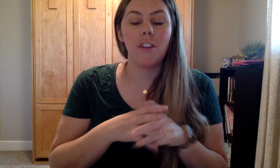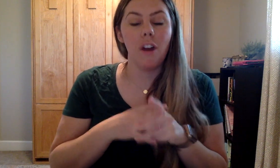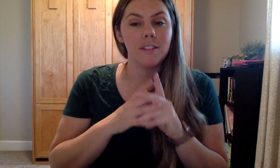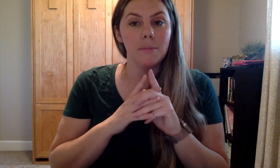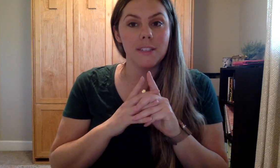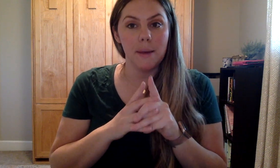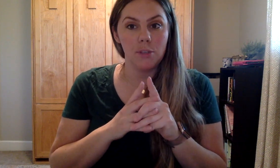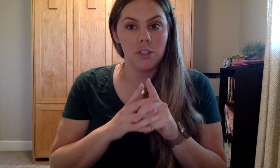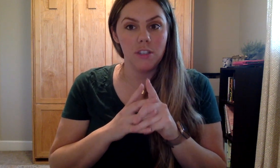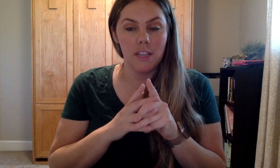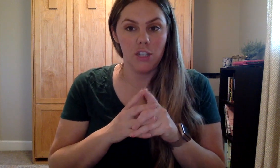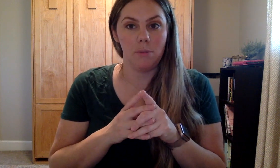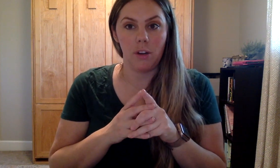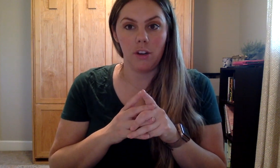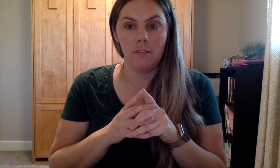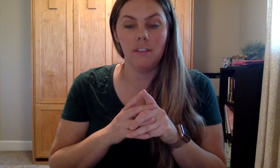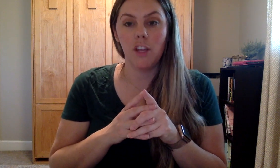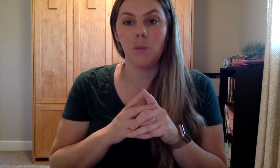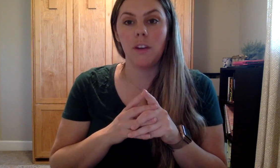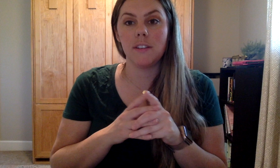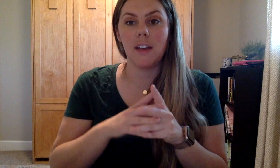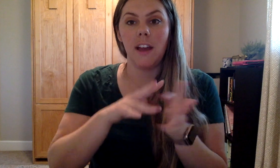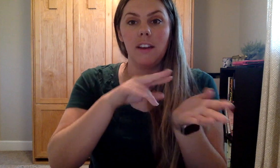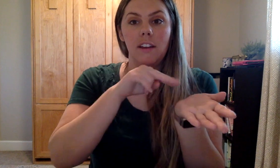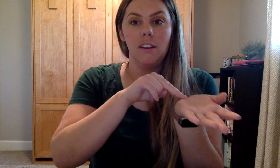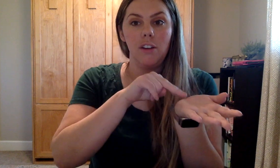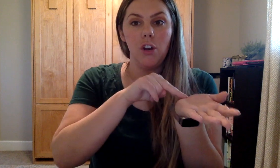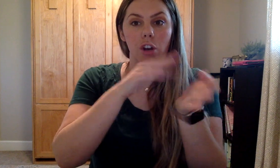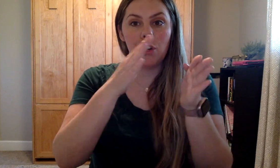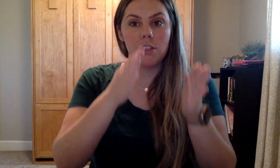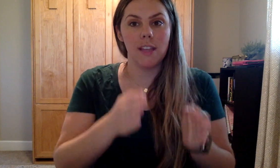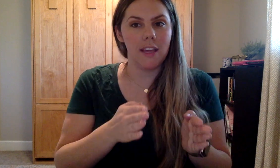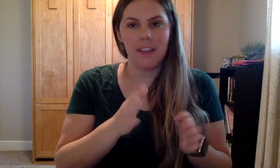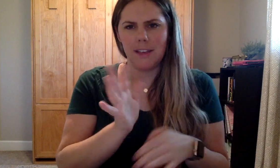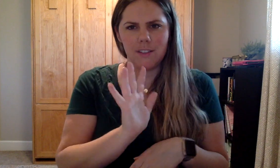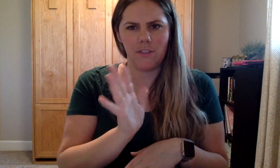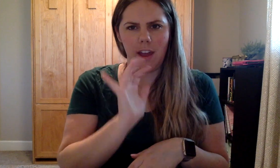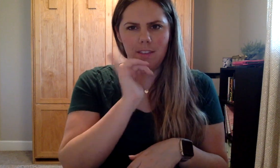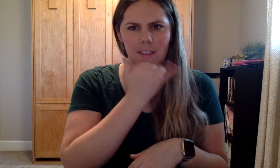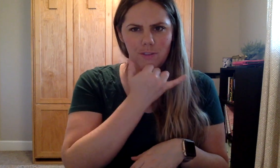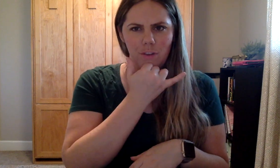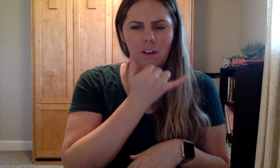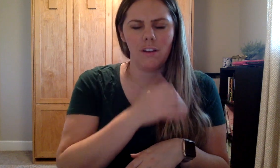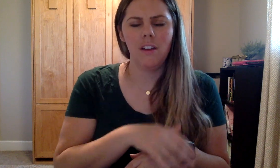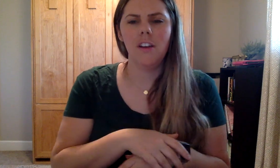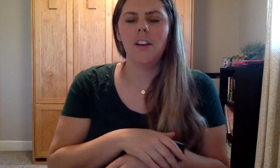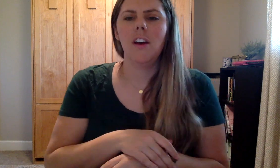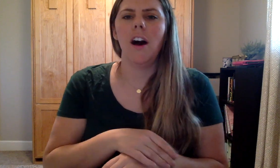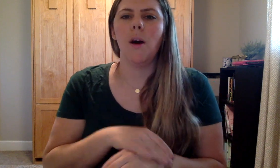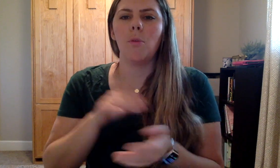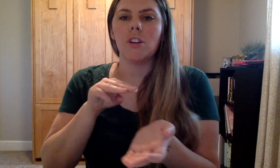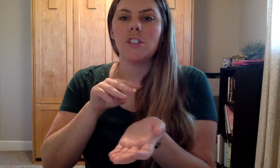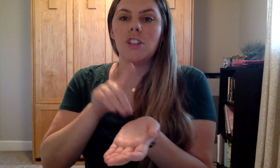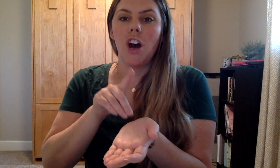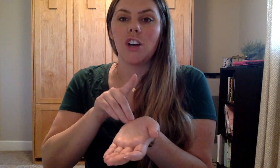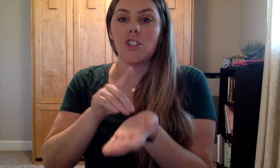are some exceptions to the agent marker. You wouldn't sign nurse like this, right? That's wrong. Or